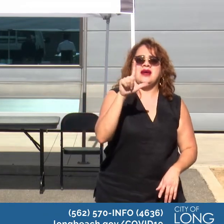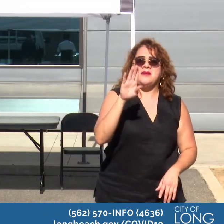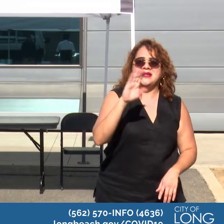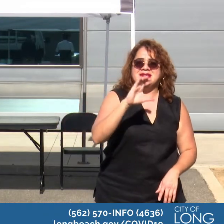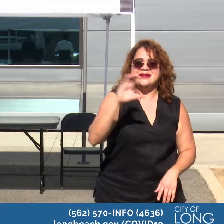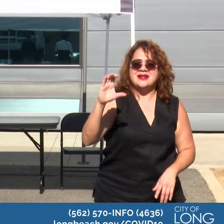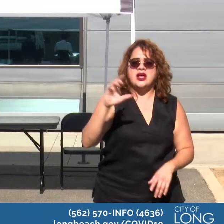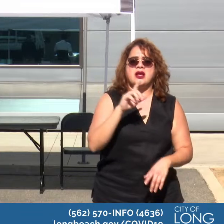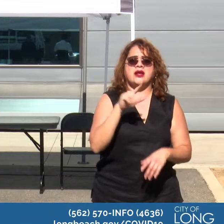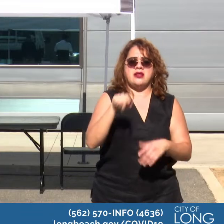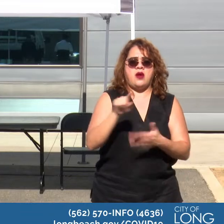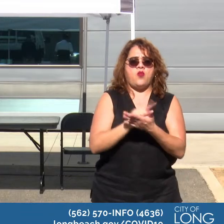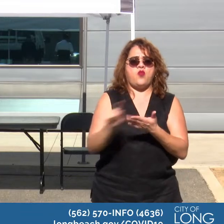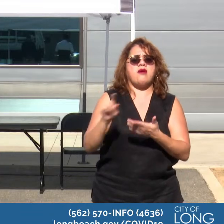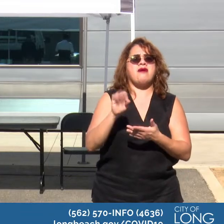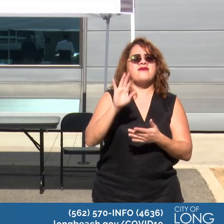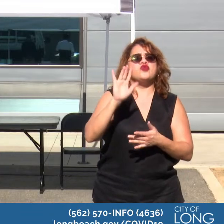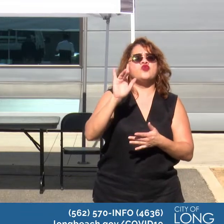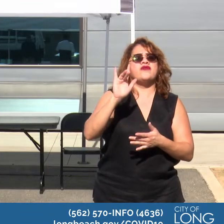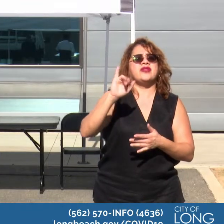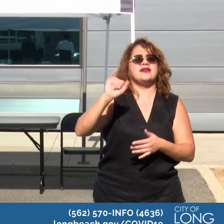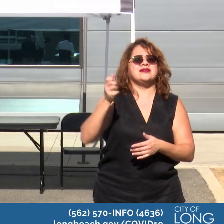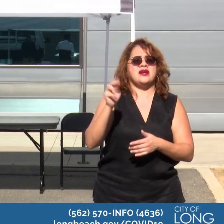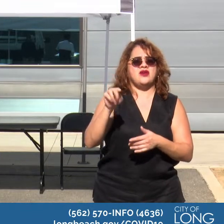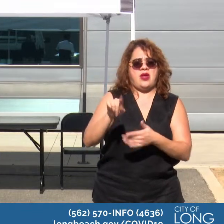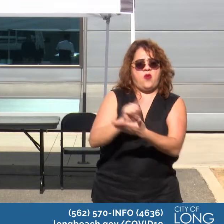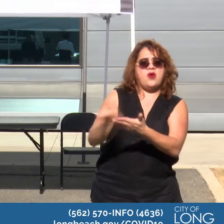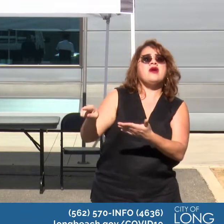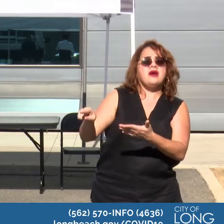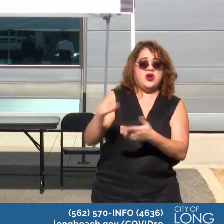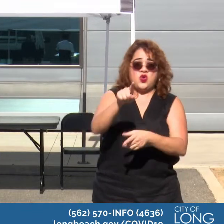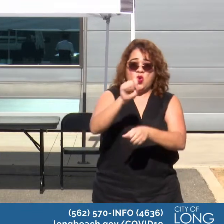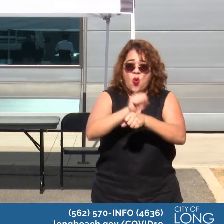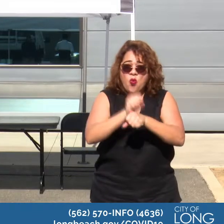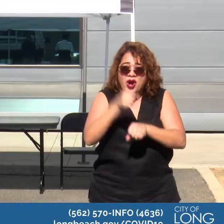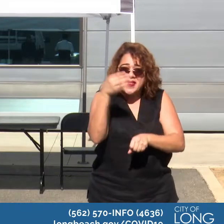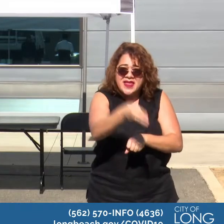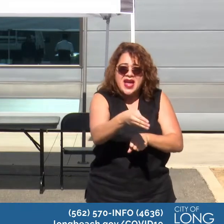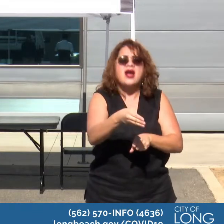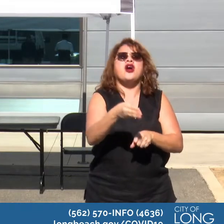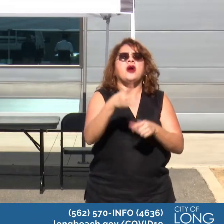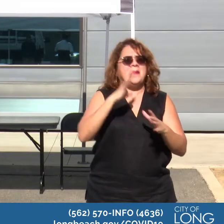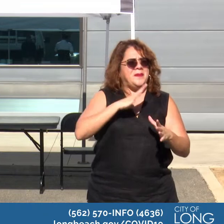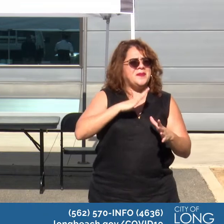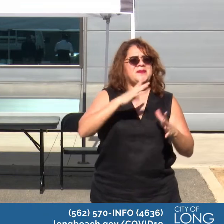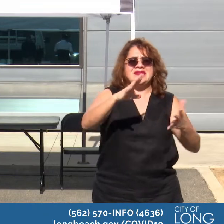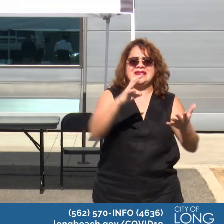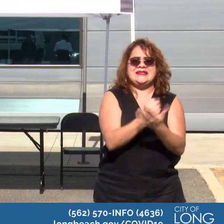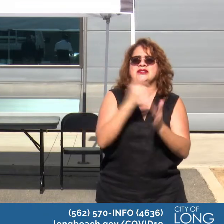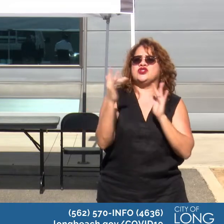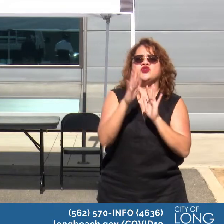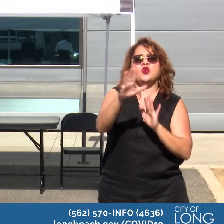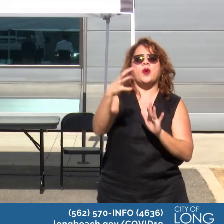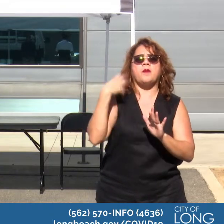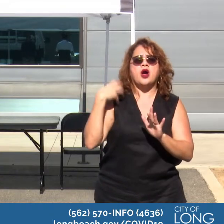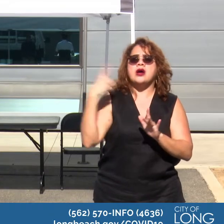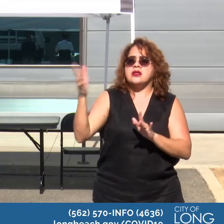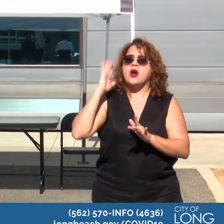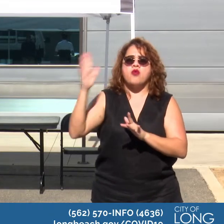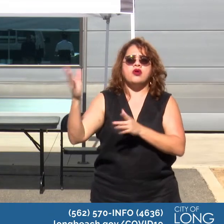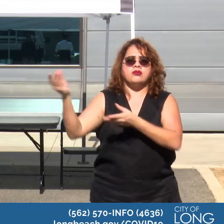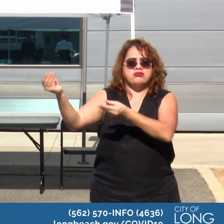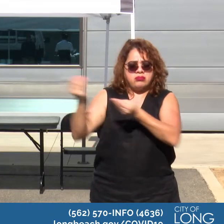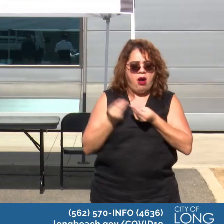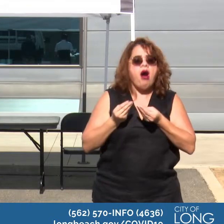these institutions, please contact your institution and they're going to reschedule your vaccination. We hope to have an